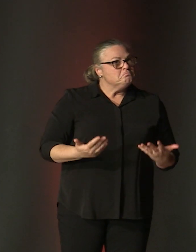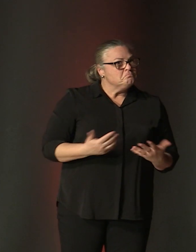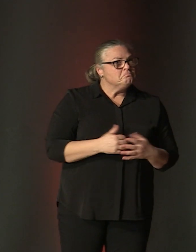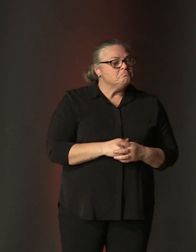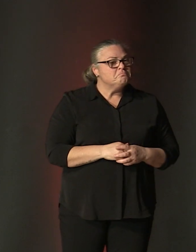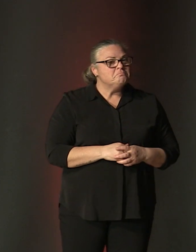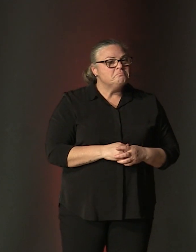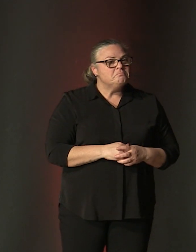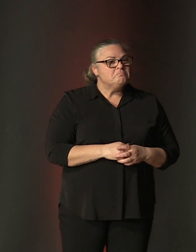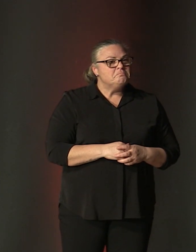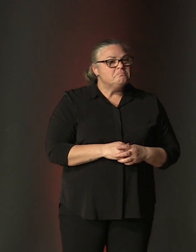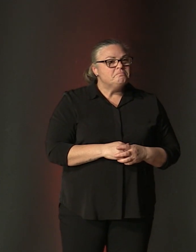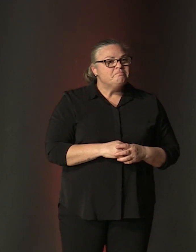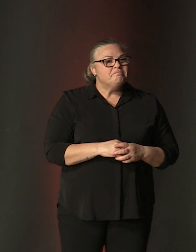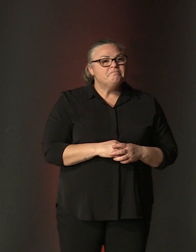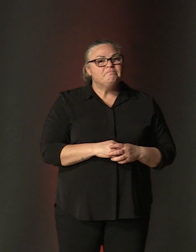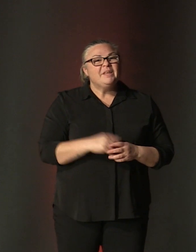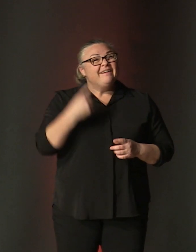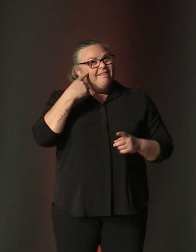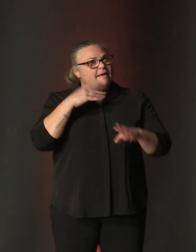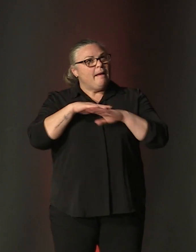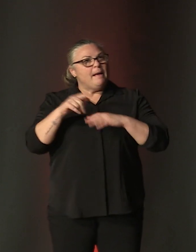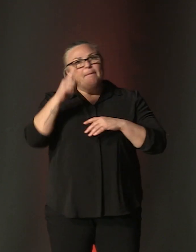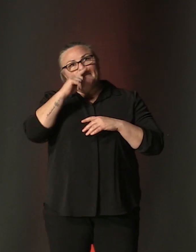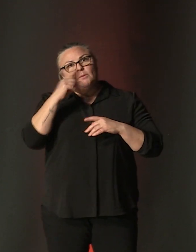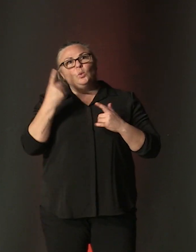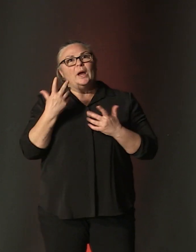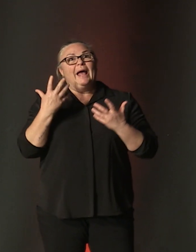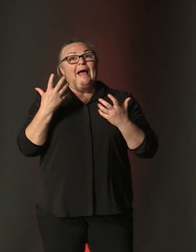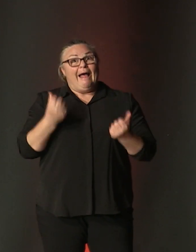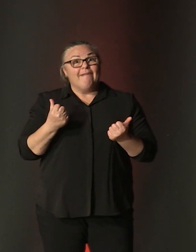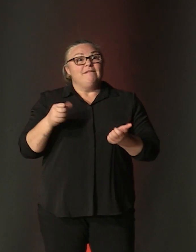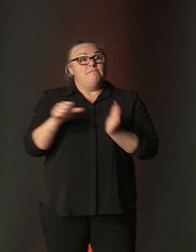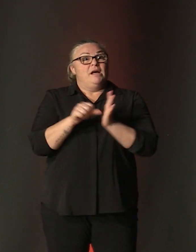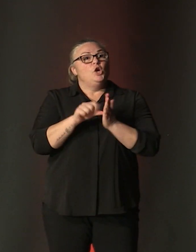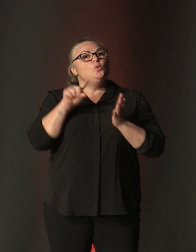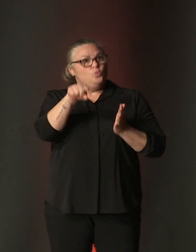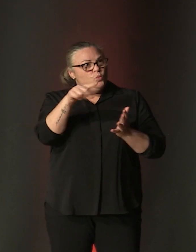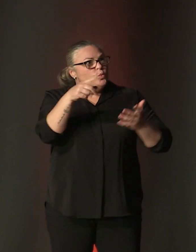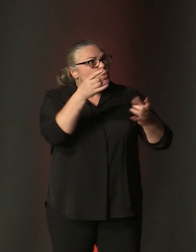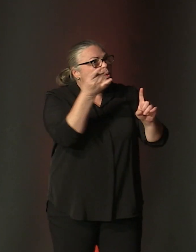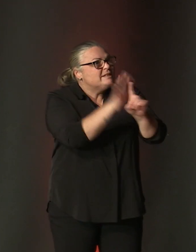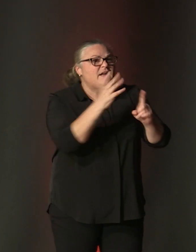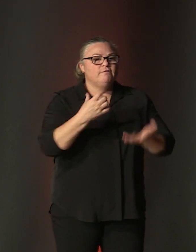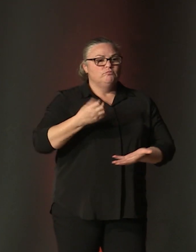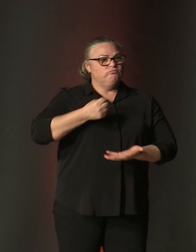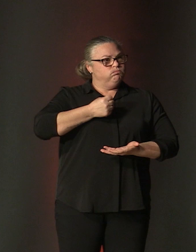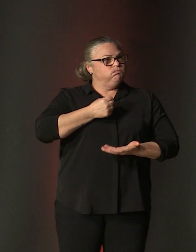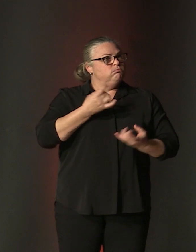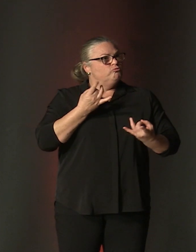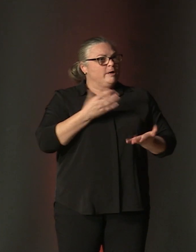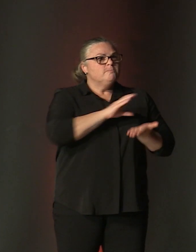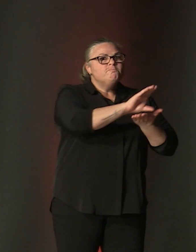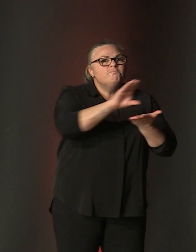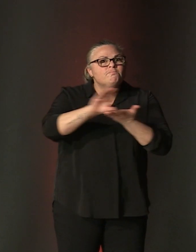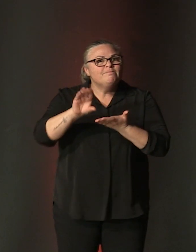And if you're on the funder side of the perspective, if you are the ones administering these grants, you are the ones funding these projects,